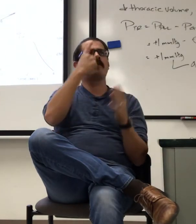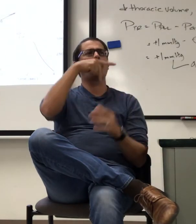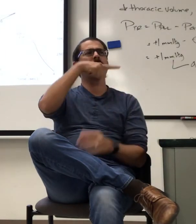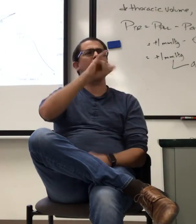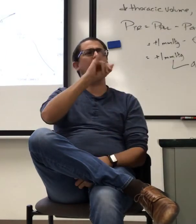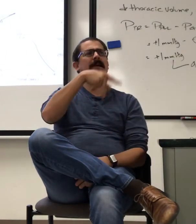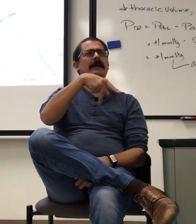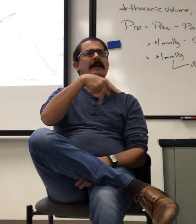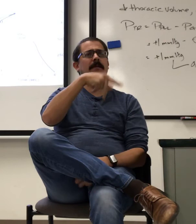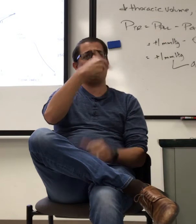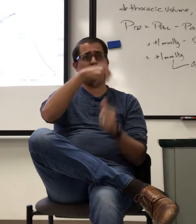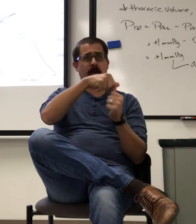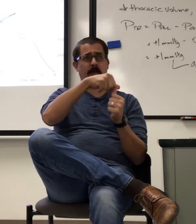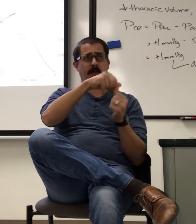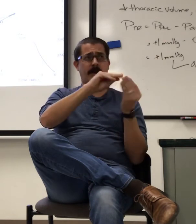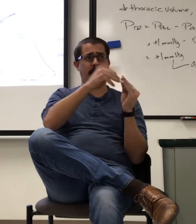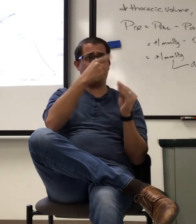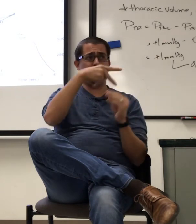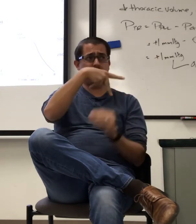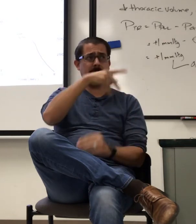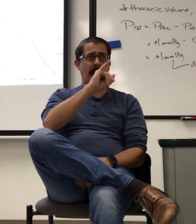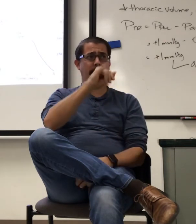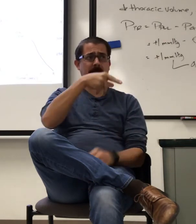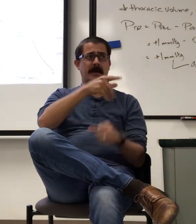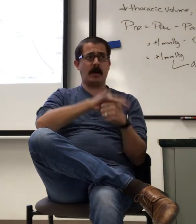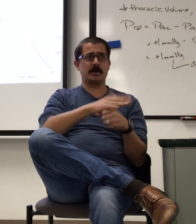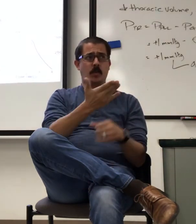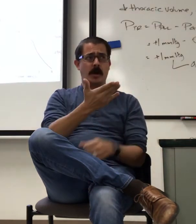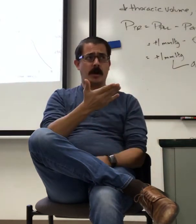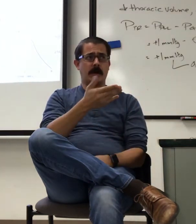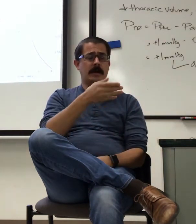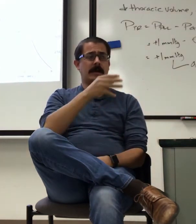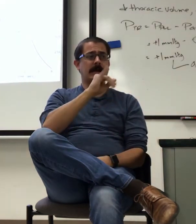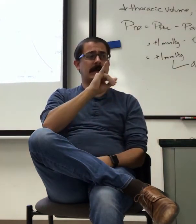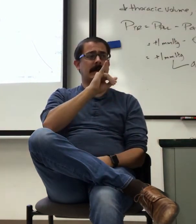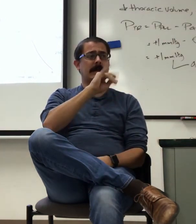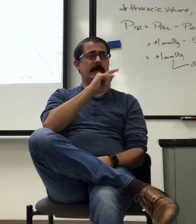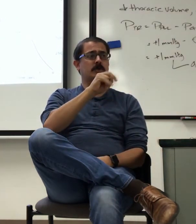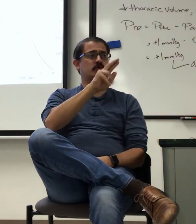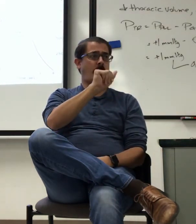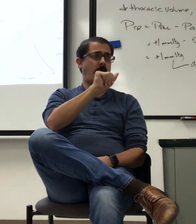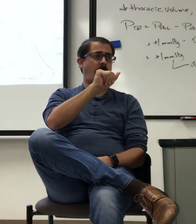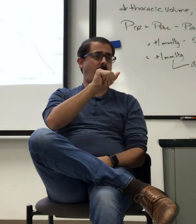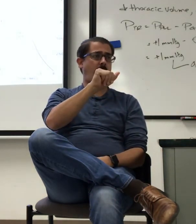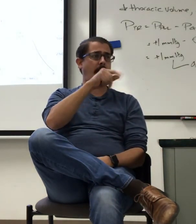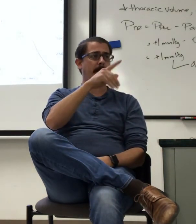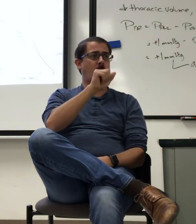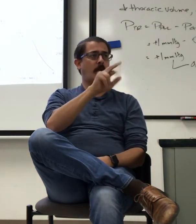pressure? The PIP, the intrapleural pressure.